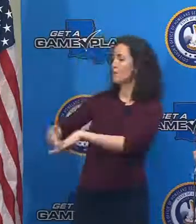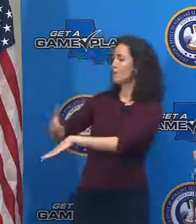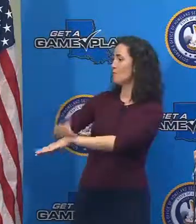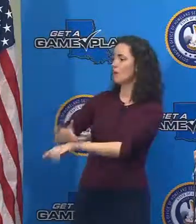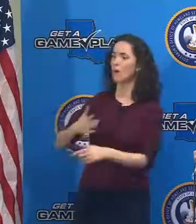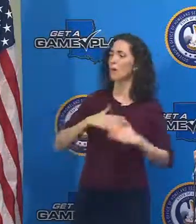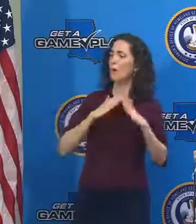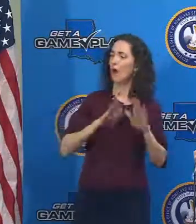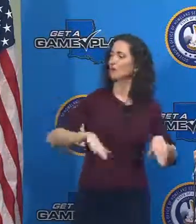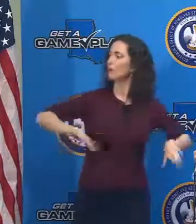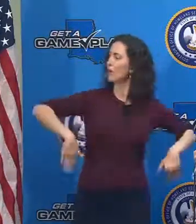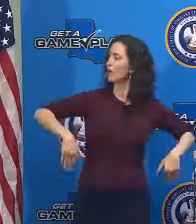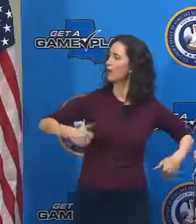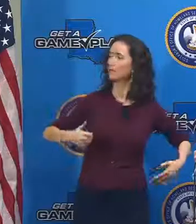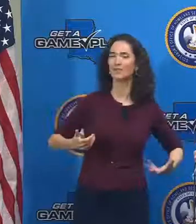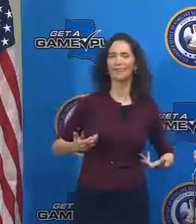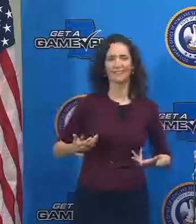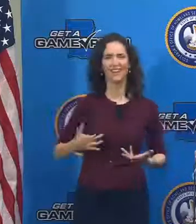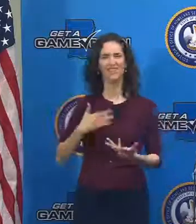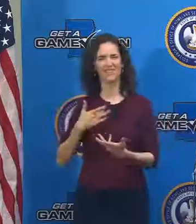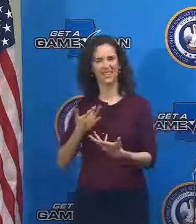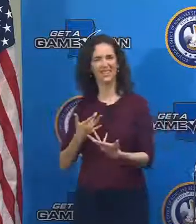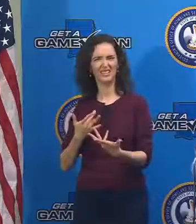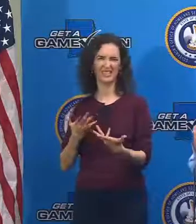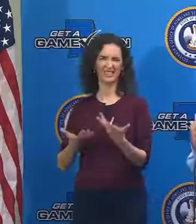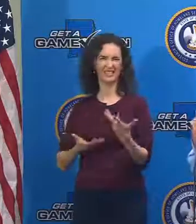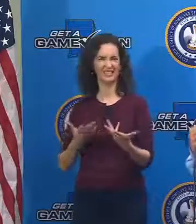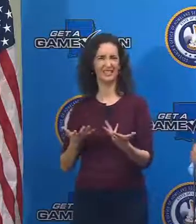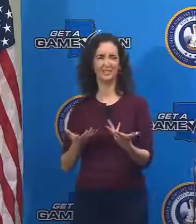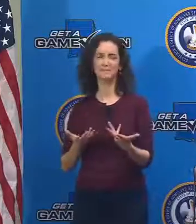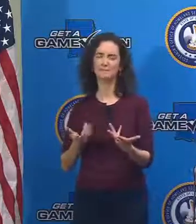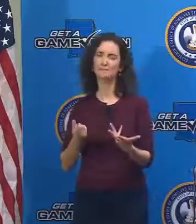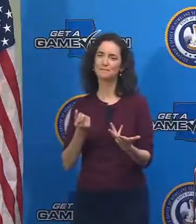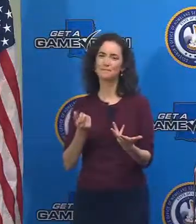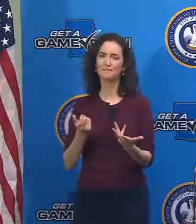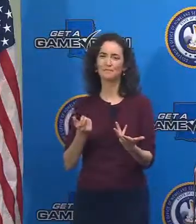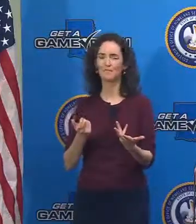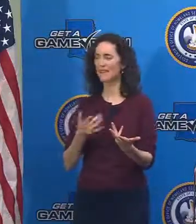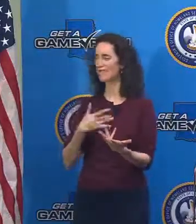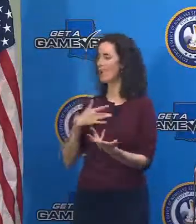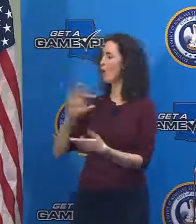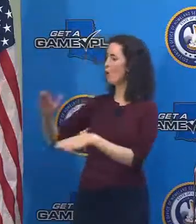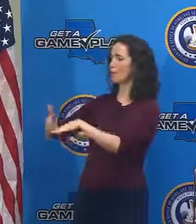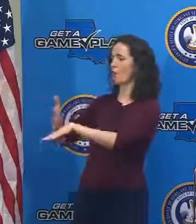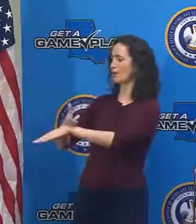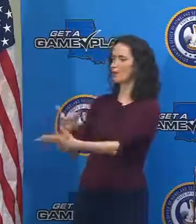is benefited, then I understand that it's not that relevant